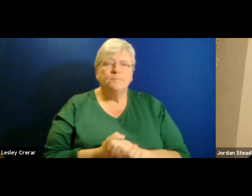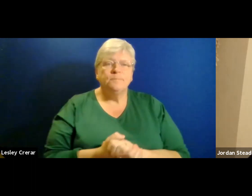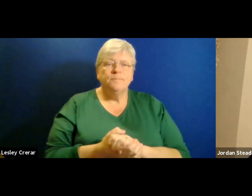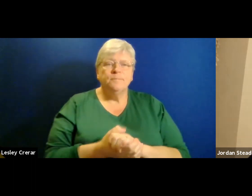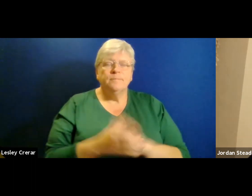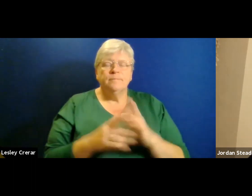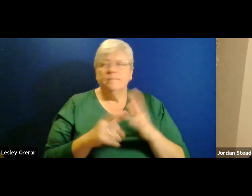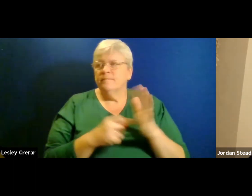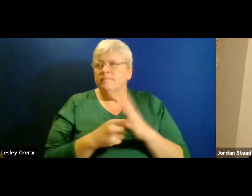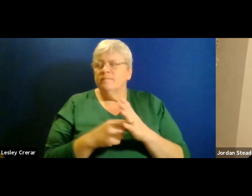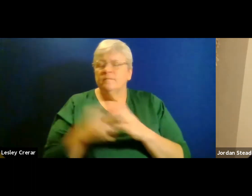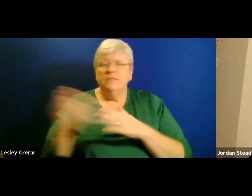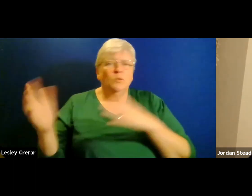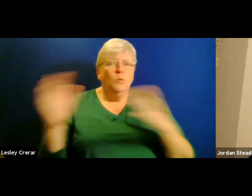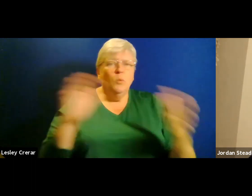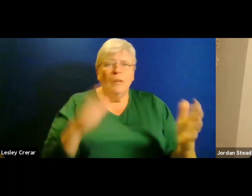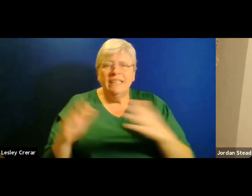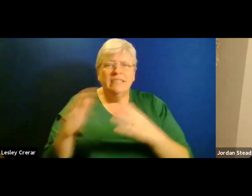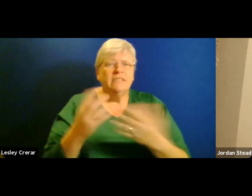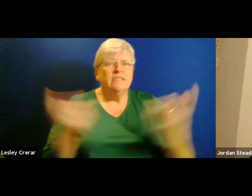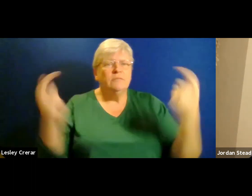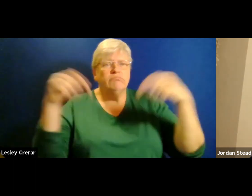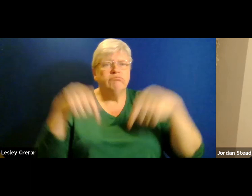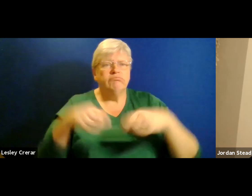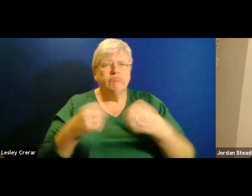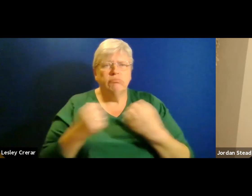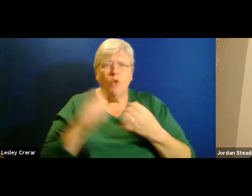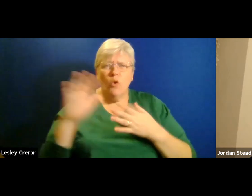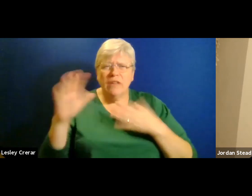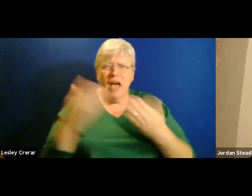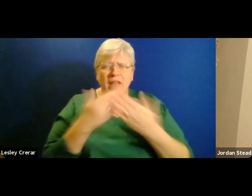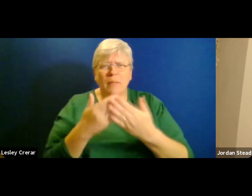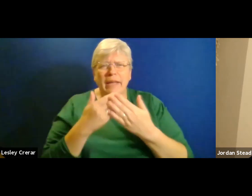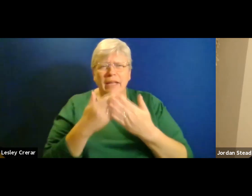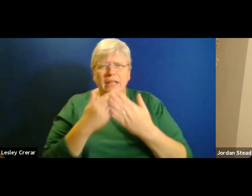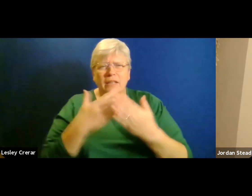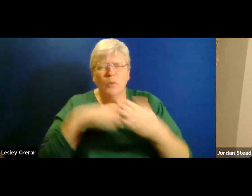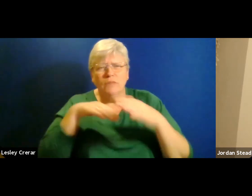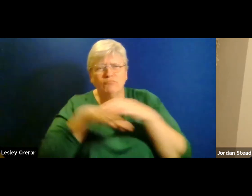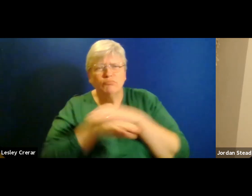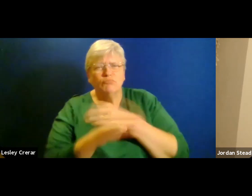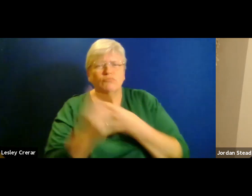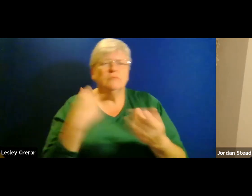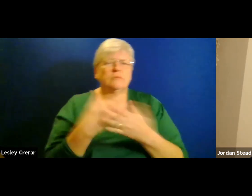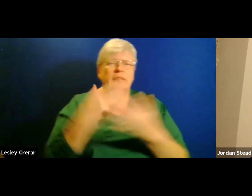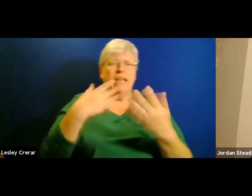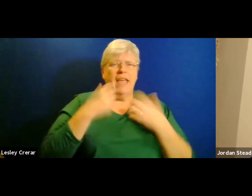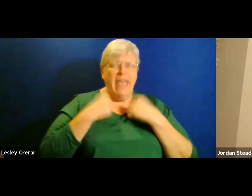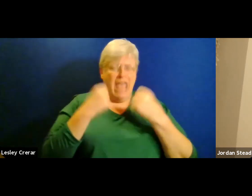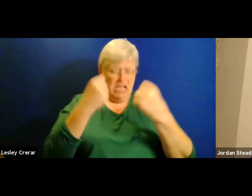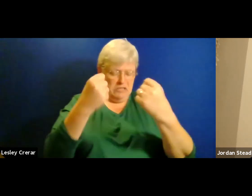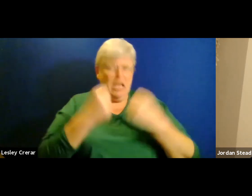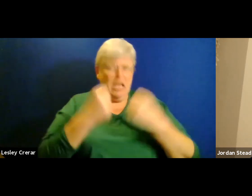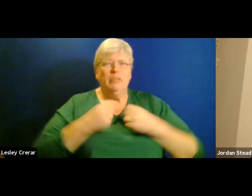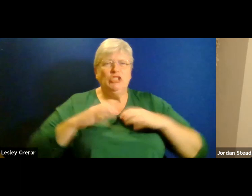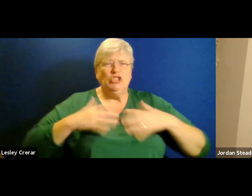October brings winds to the windowsill, the cold hands begging to be let in through the pane. I go inside myself, shivering under the